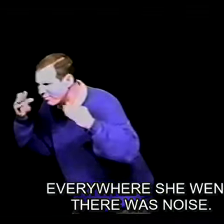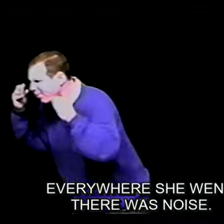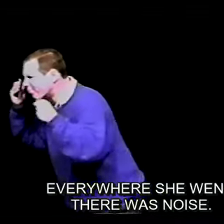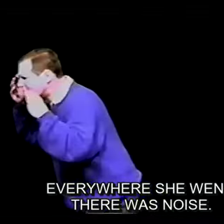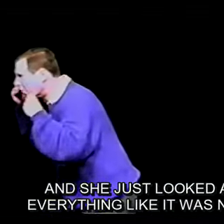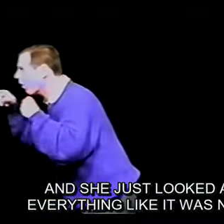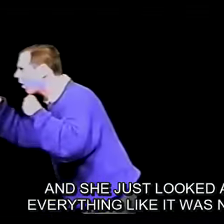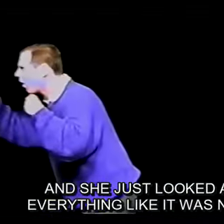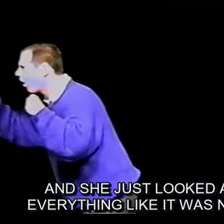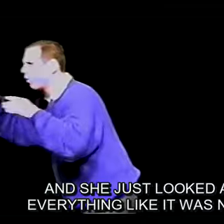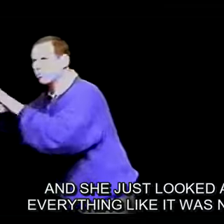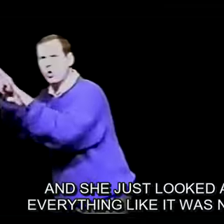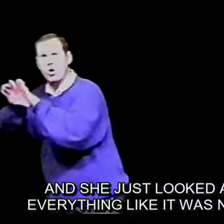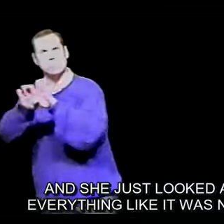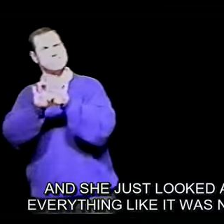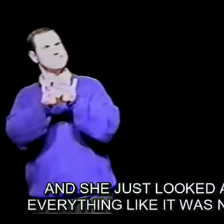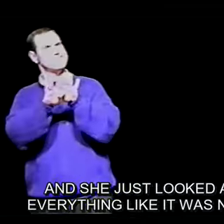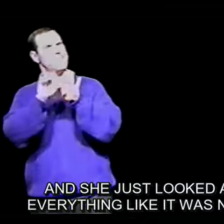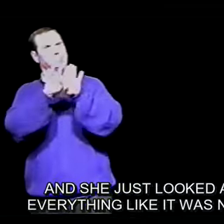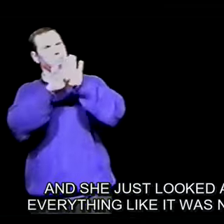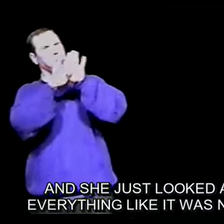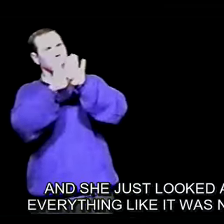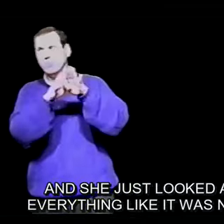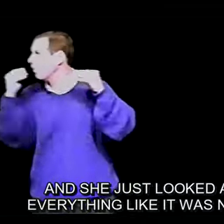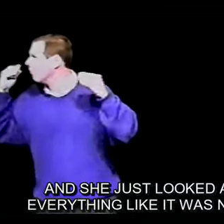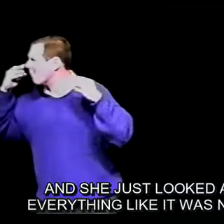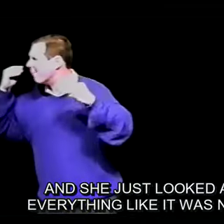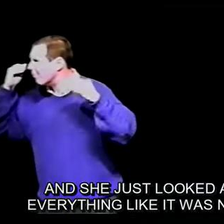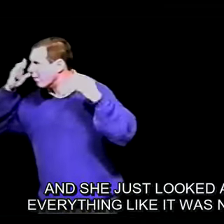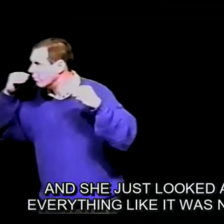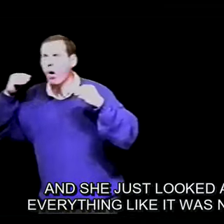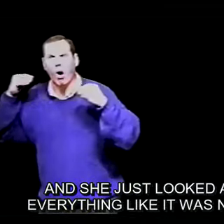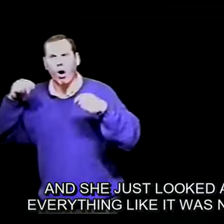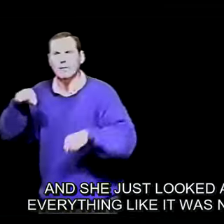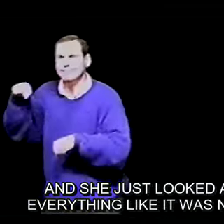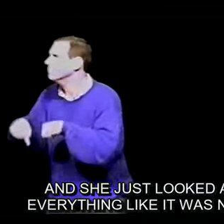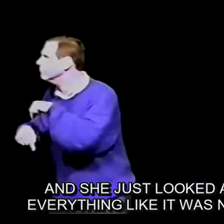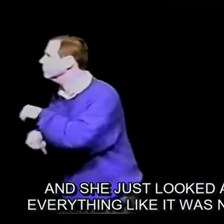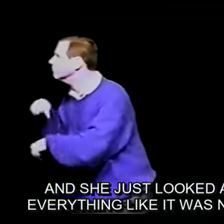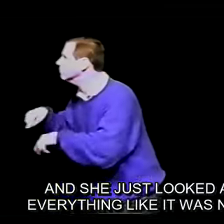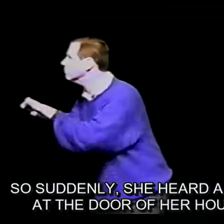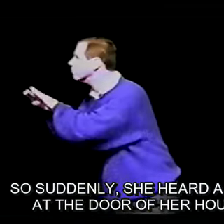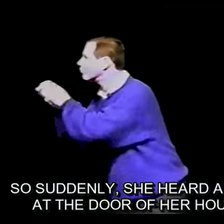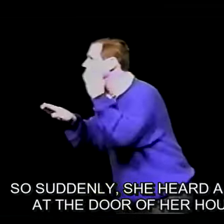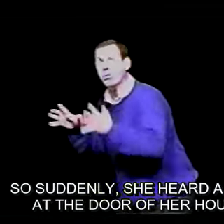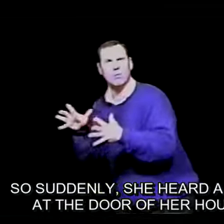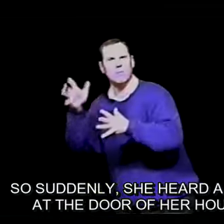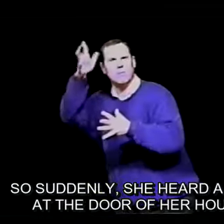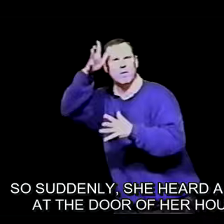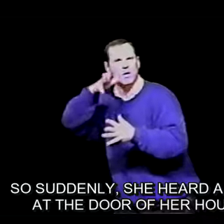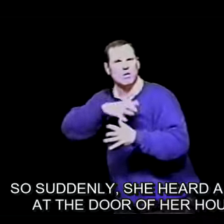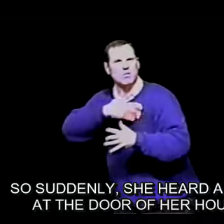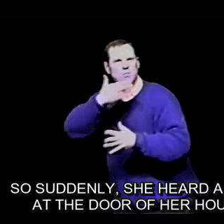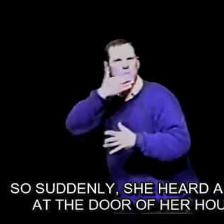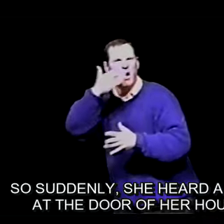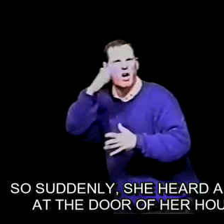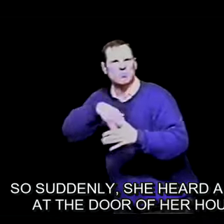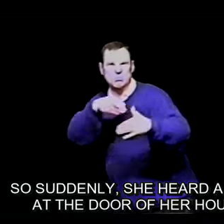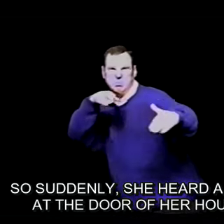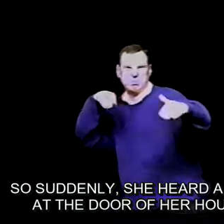at everything like it was new. So suddenly she heard a noise at the door of her house. And